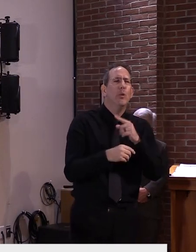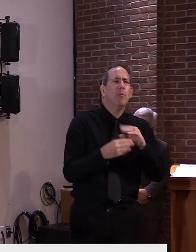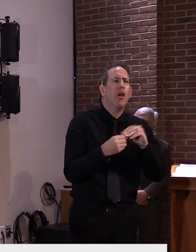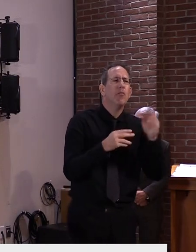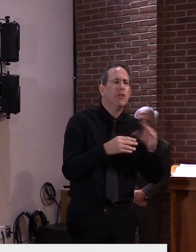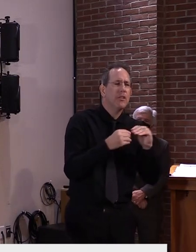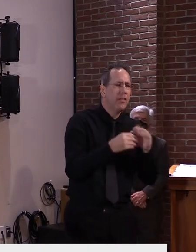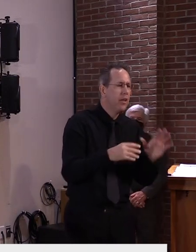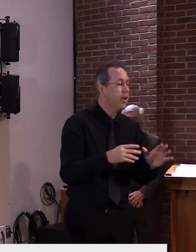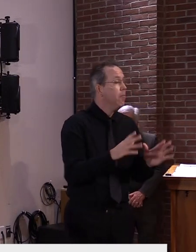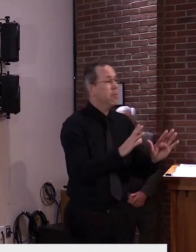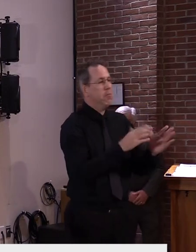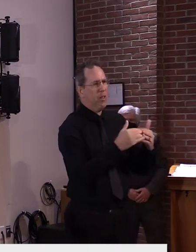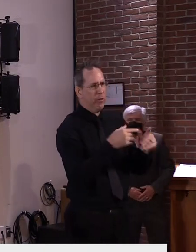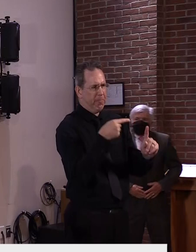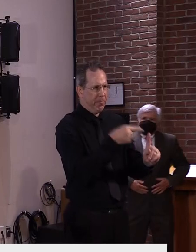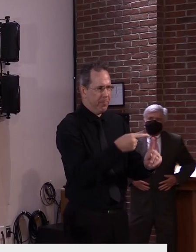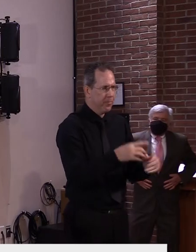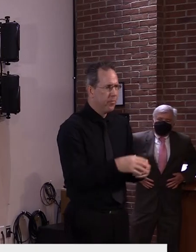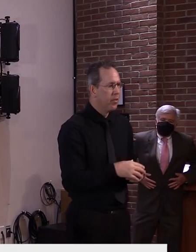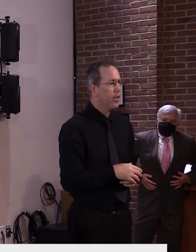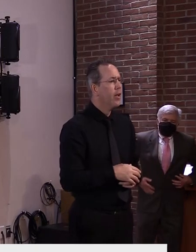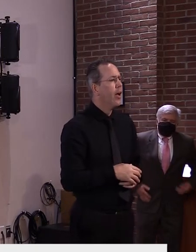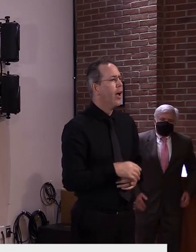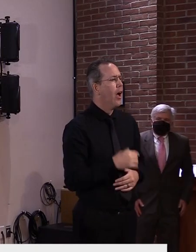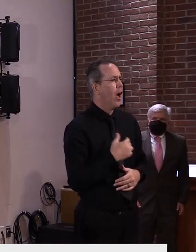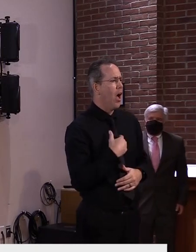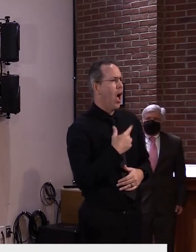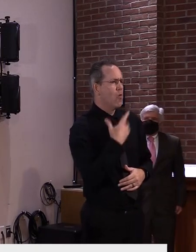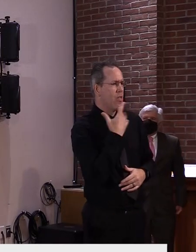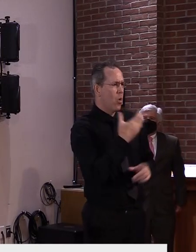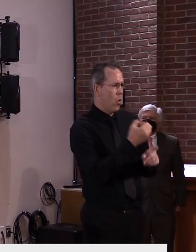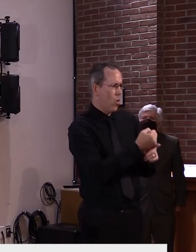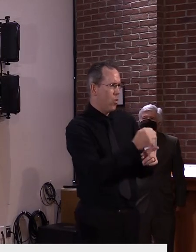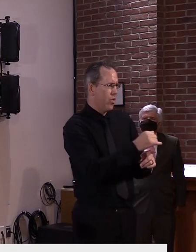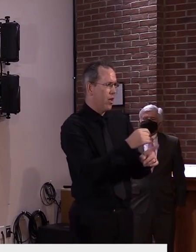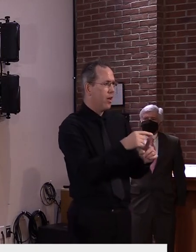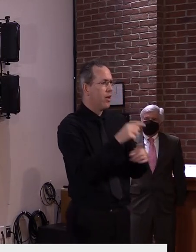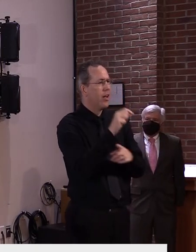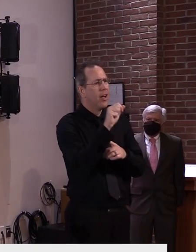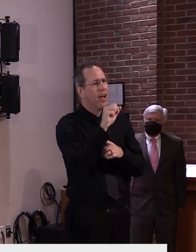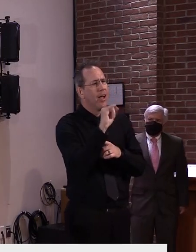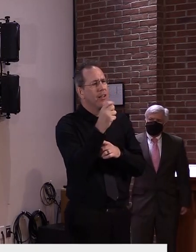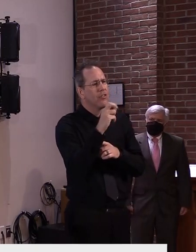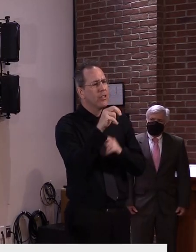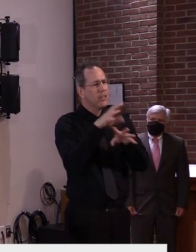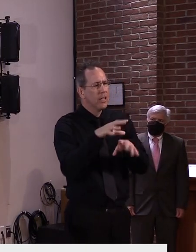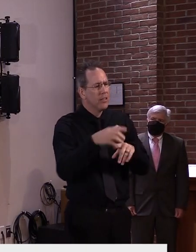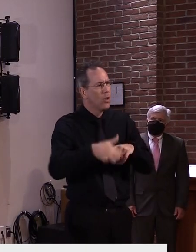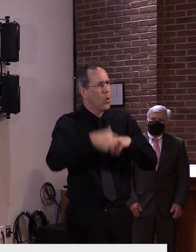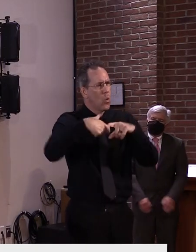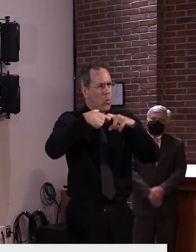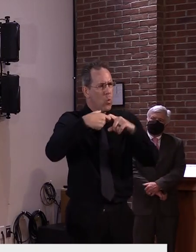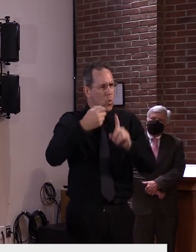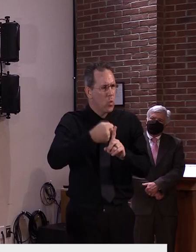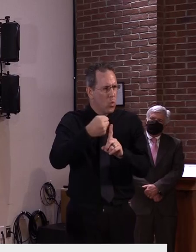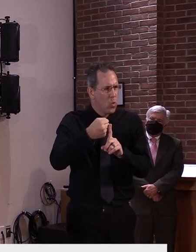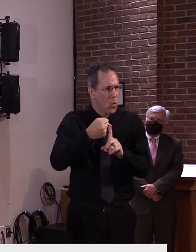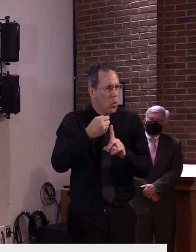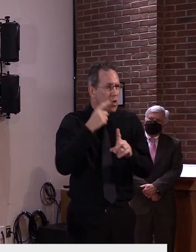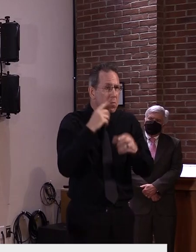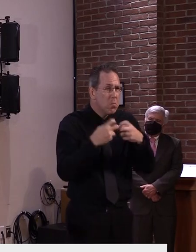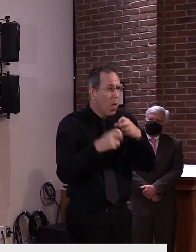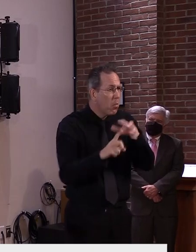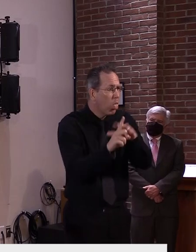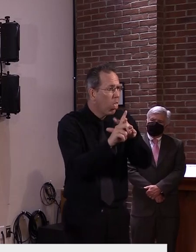till this situation is resolved, especially knowing that it's now involving colleagues in another state as well. And once that